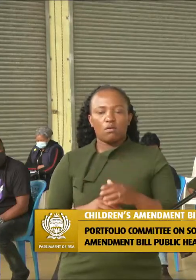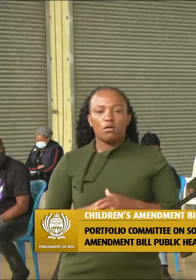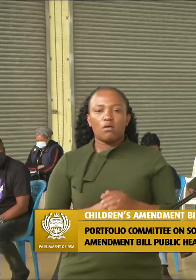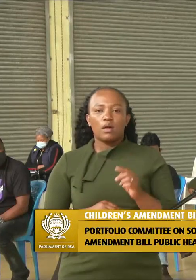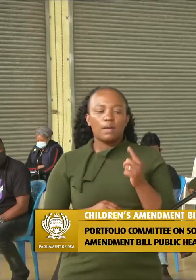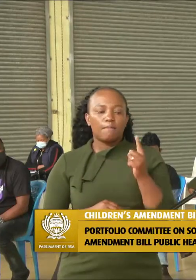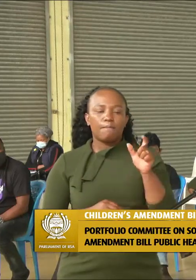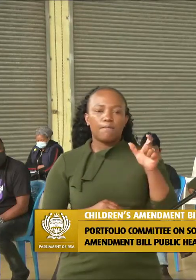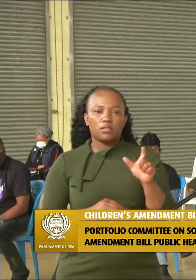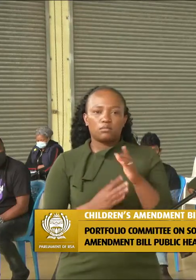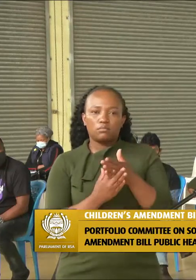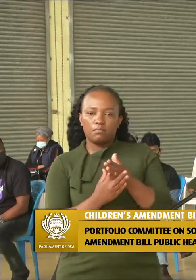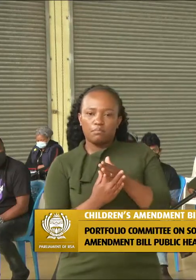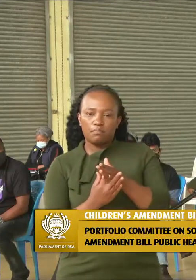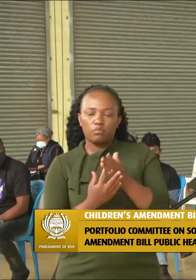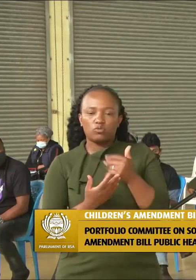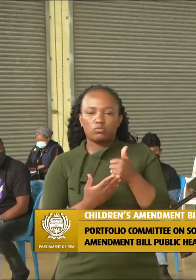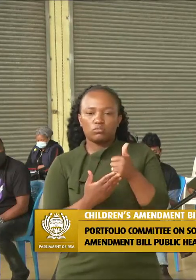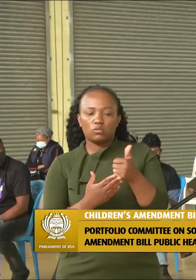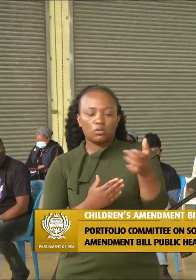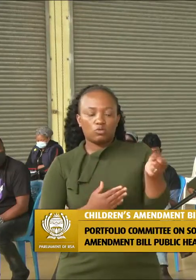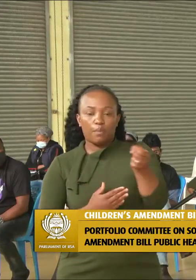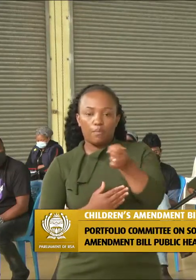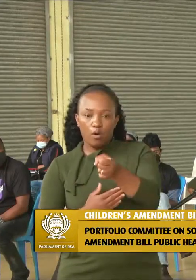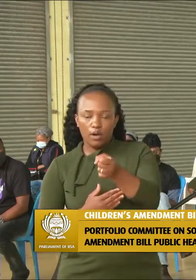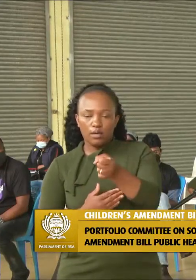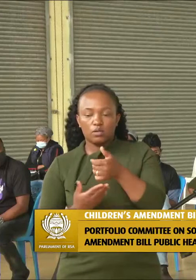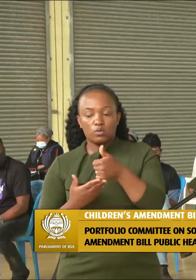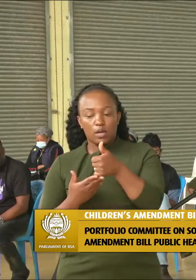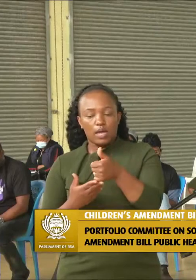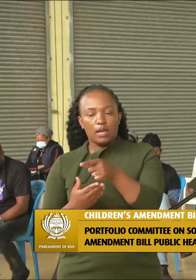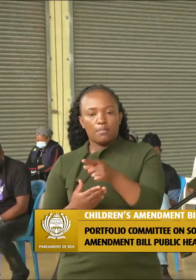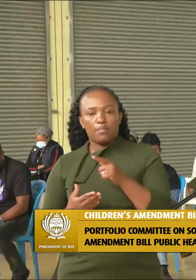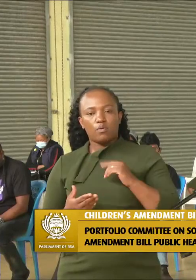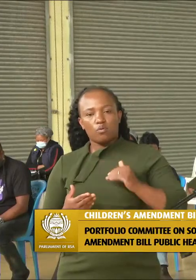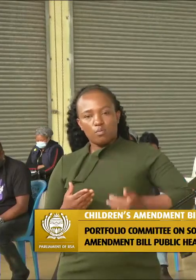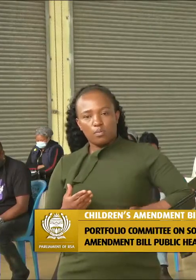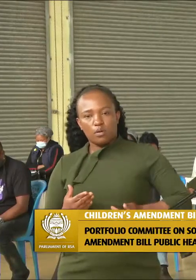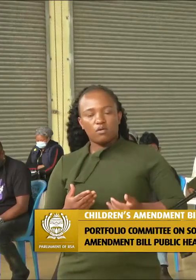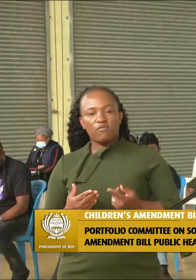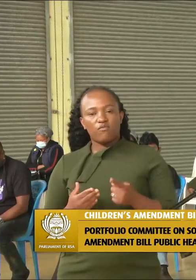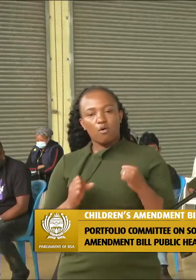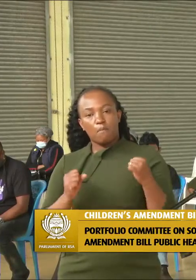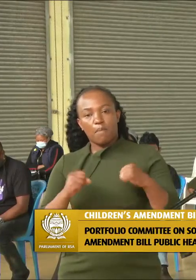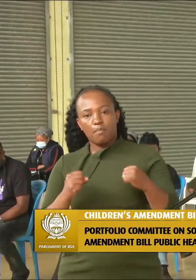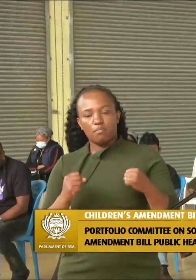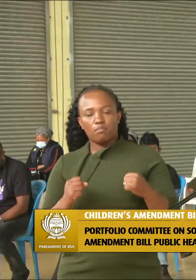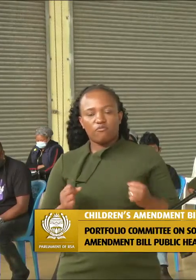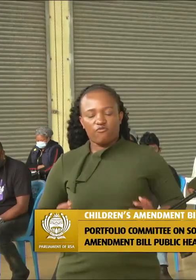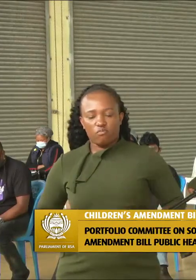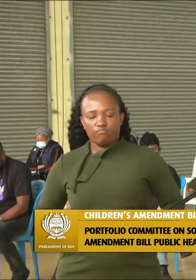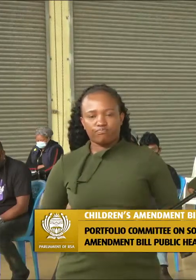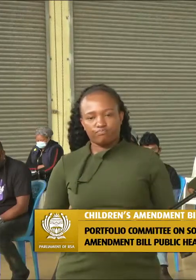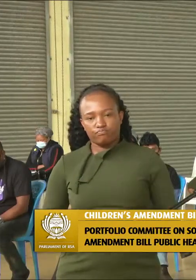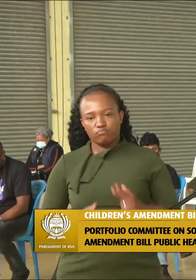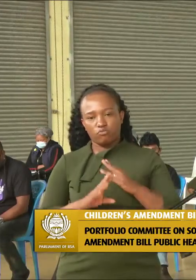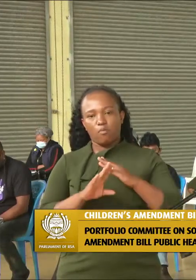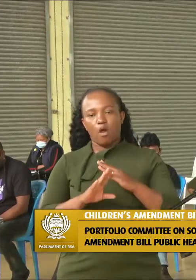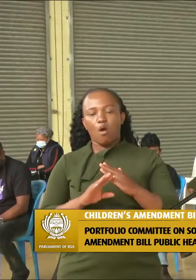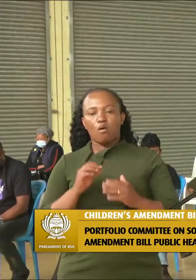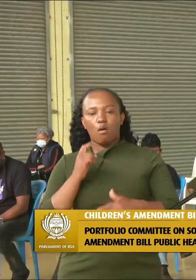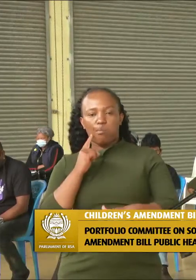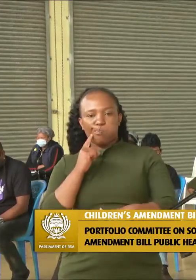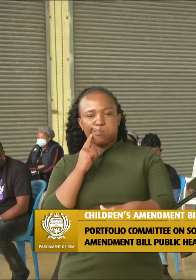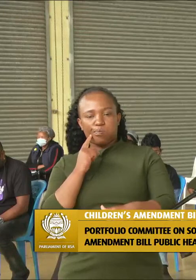curator can be appointed to assist that particular person to provide consent to be sterilized. Umthetho